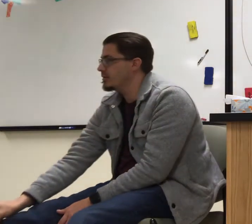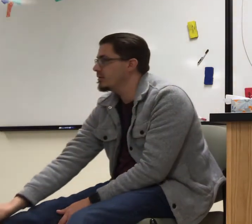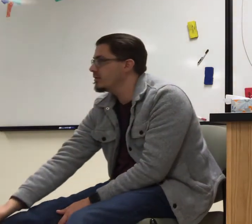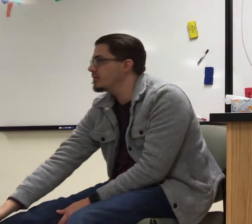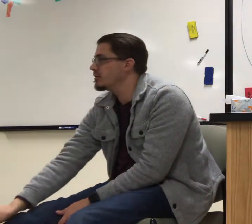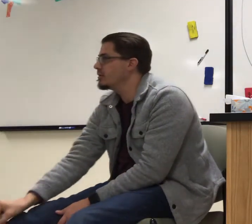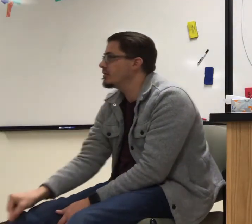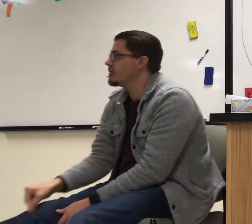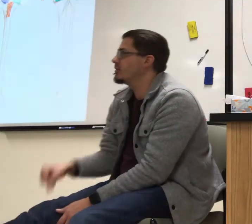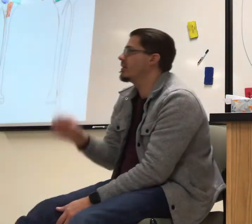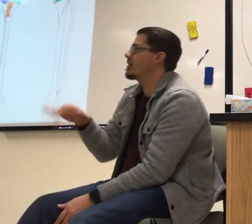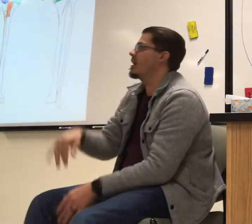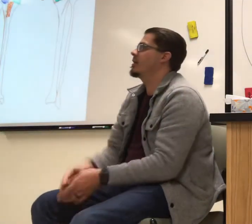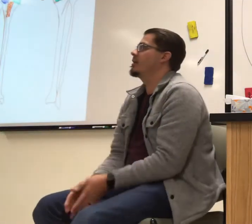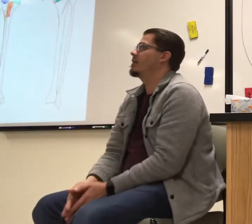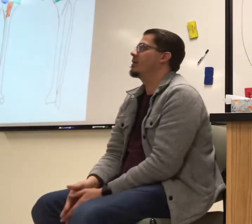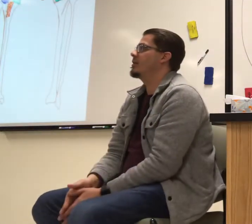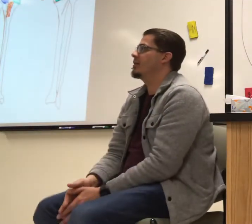coloring template,